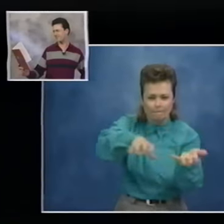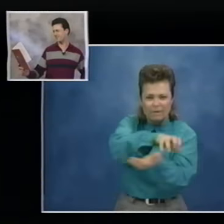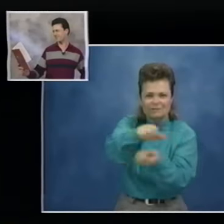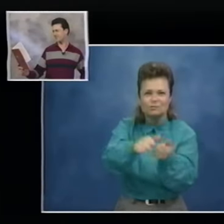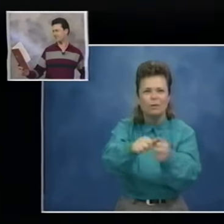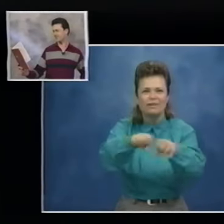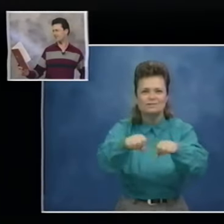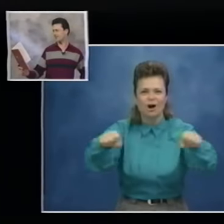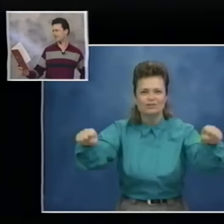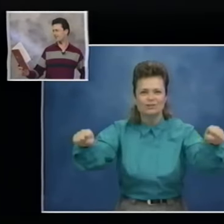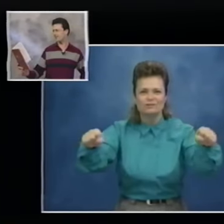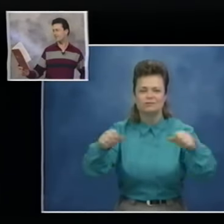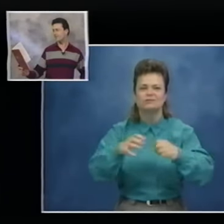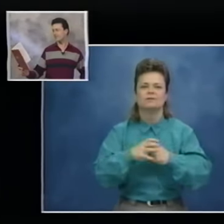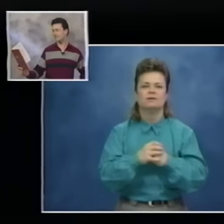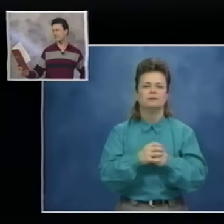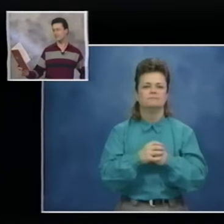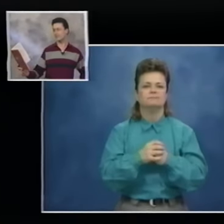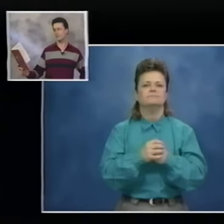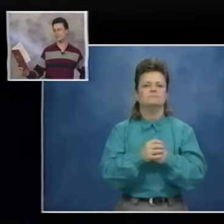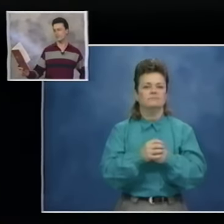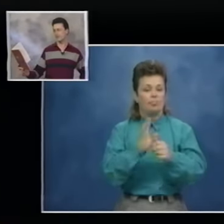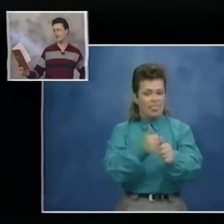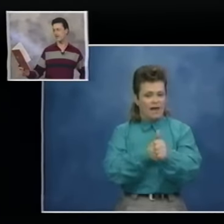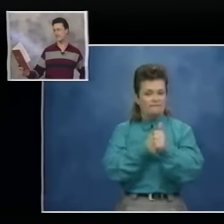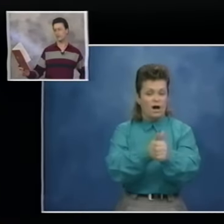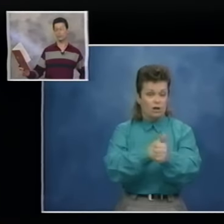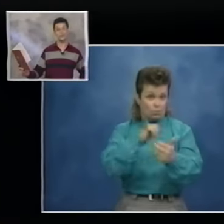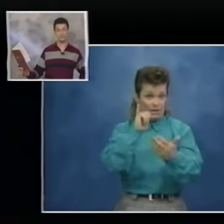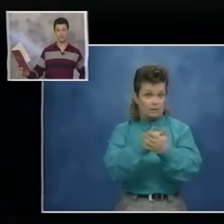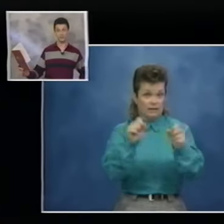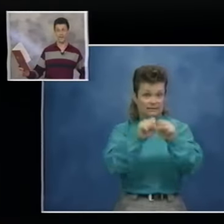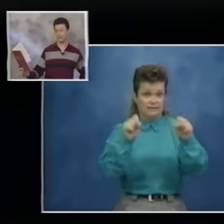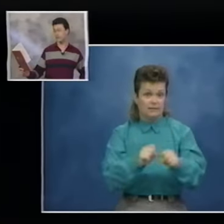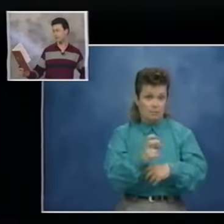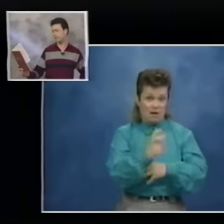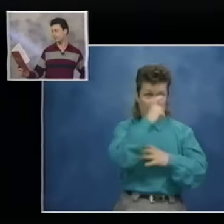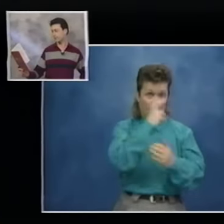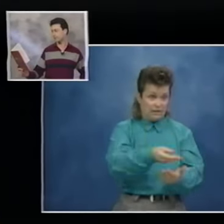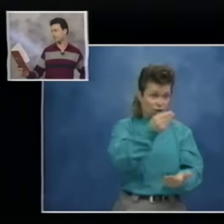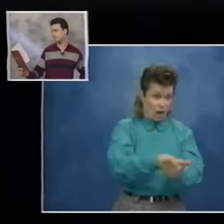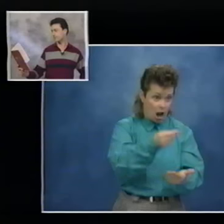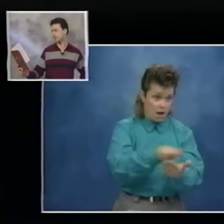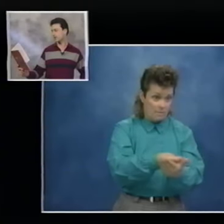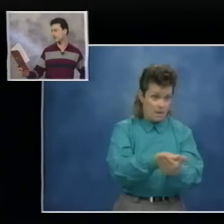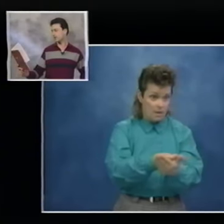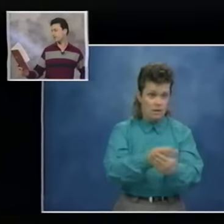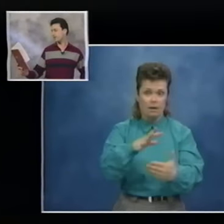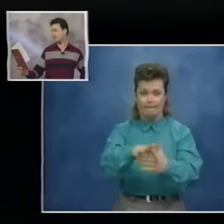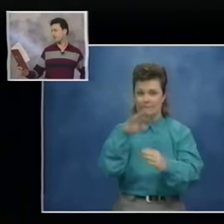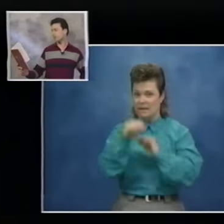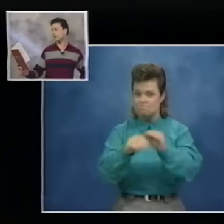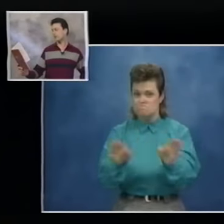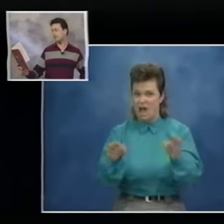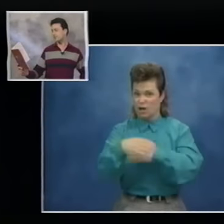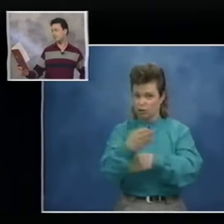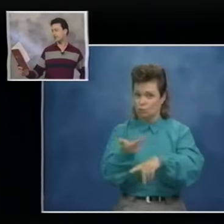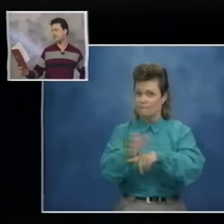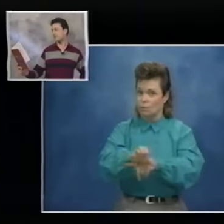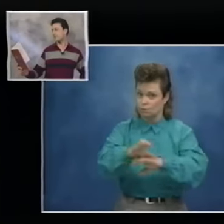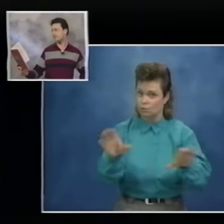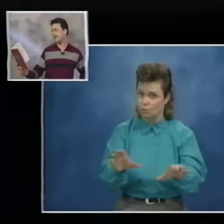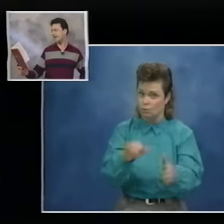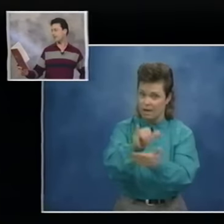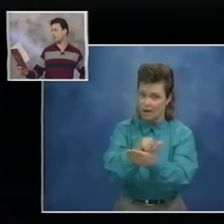the sausage. Under the system of rigid economy, which the packers enforced, there were some